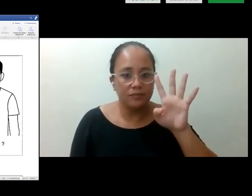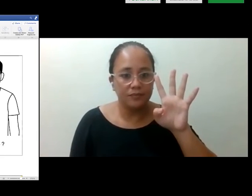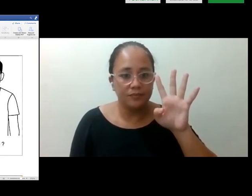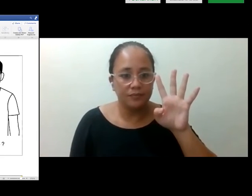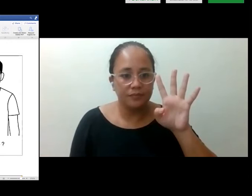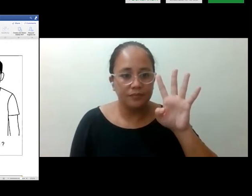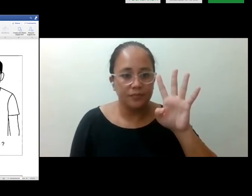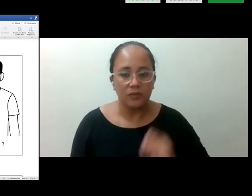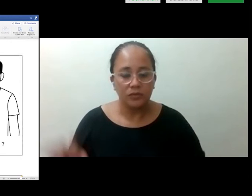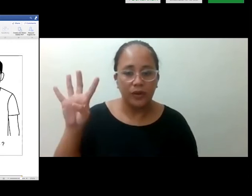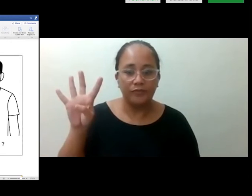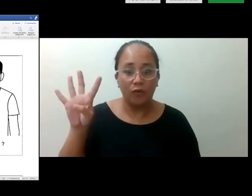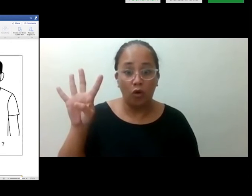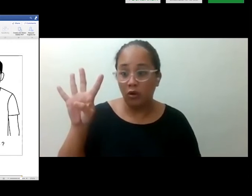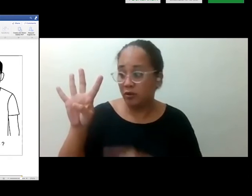and is a number.